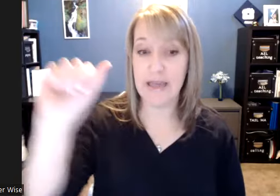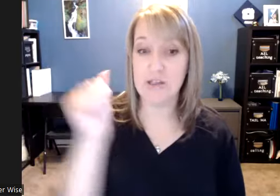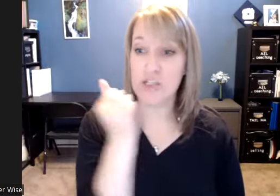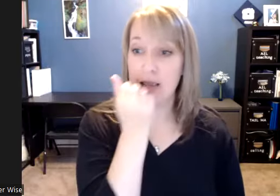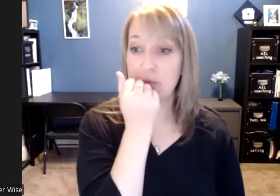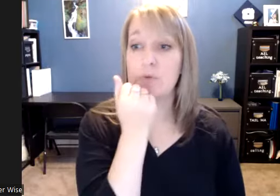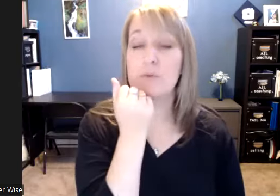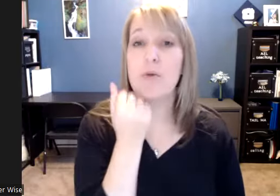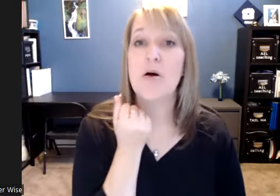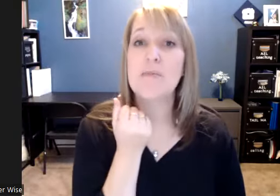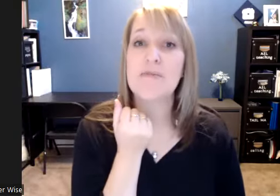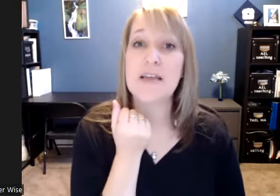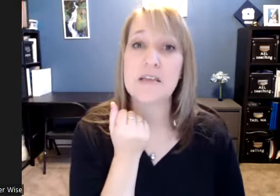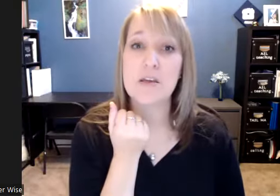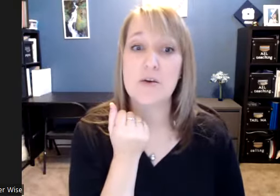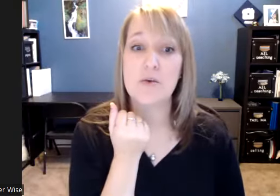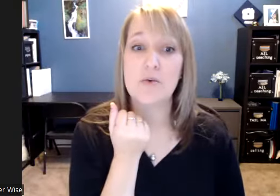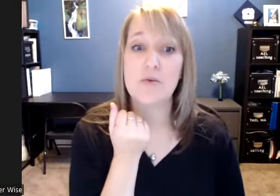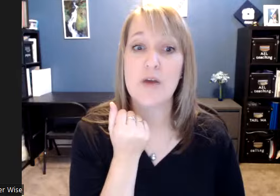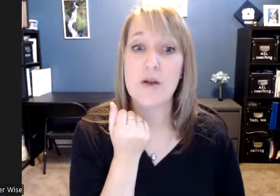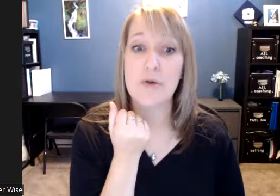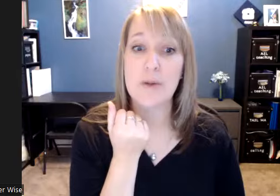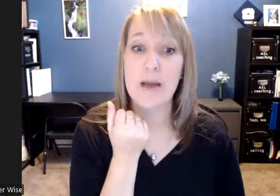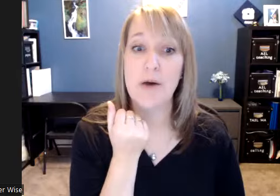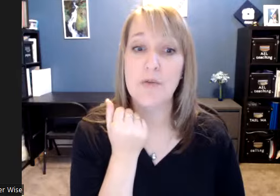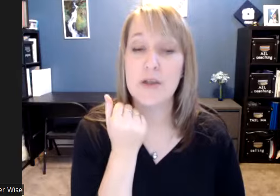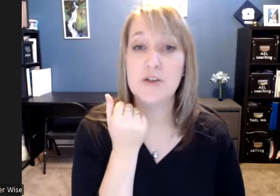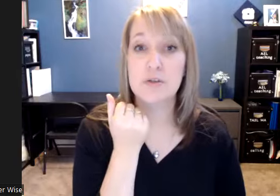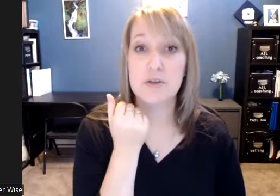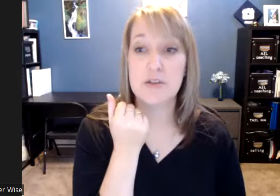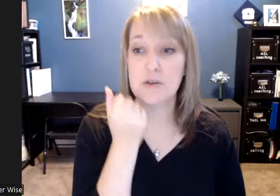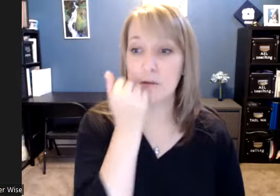hand shape, your palm facing you, right over your mouth, and you do little circles.